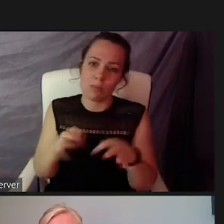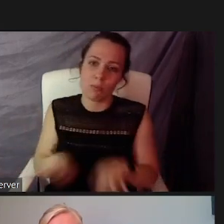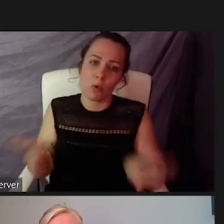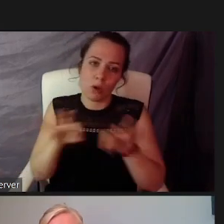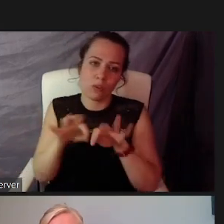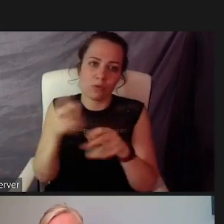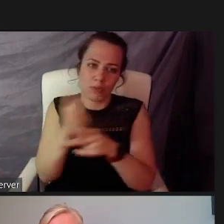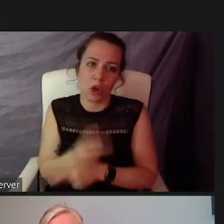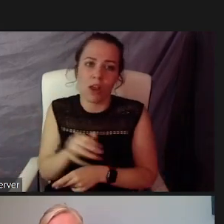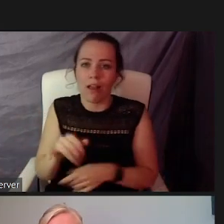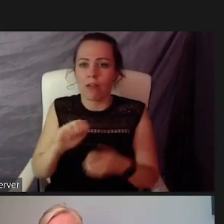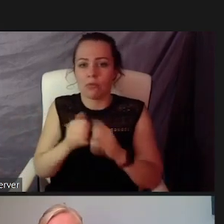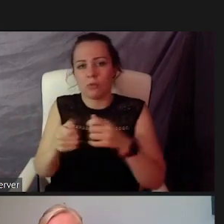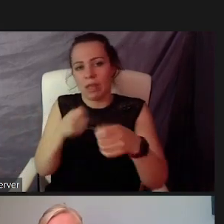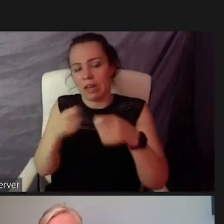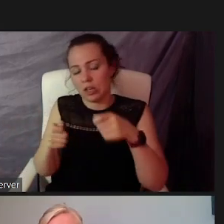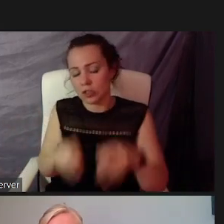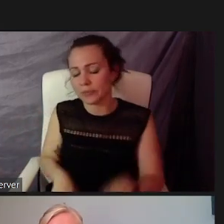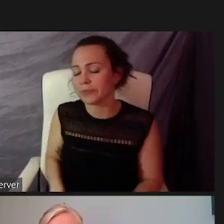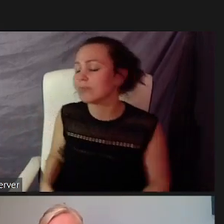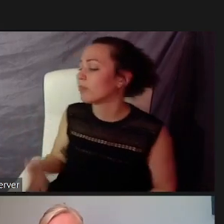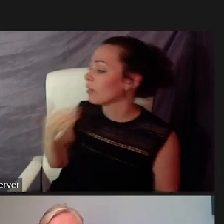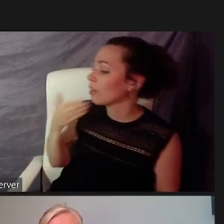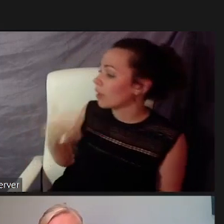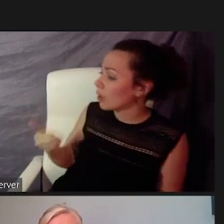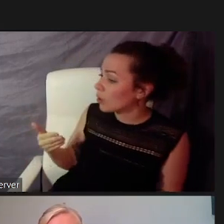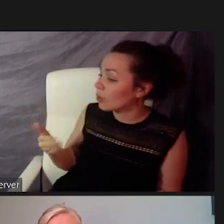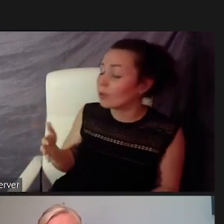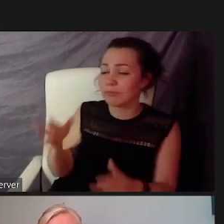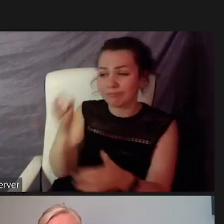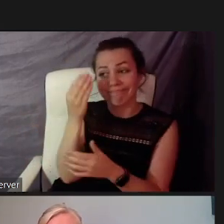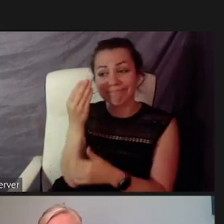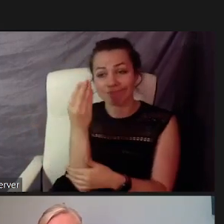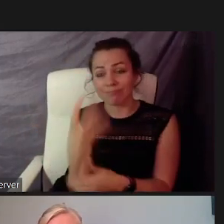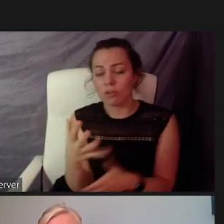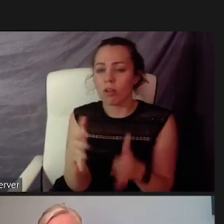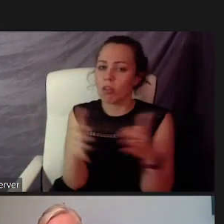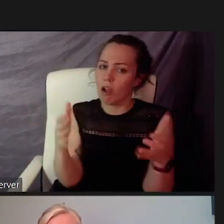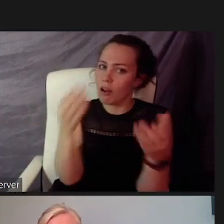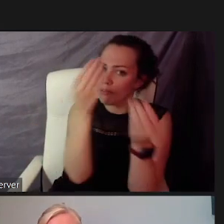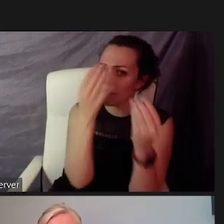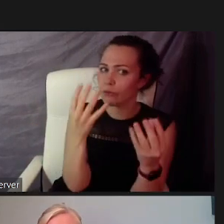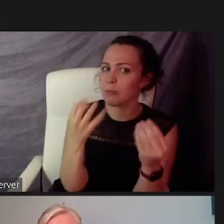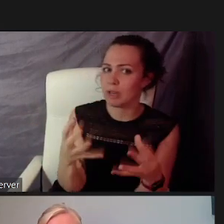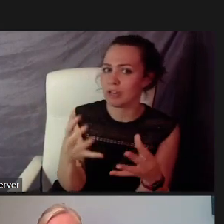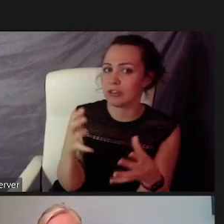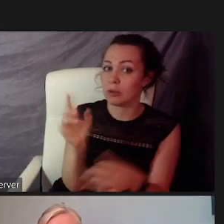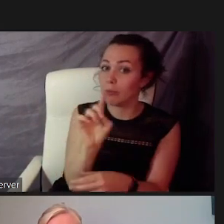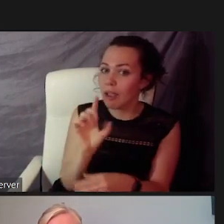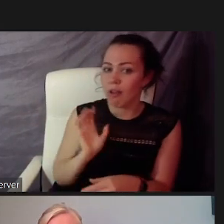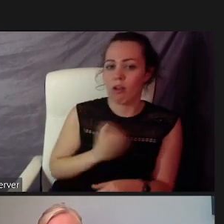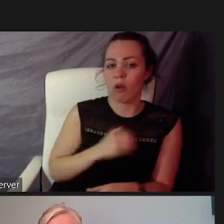And there's a lot of information on our website. You can go to